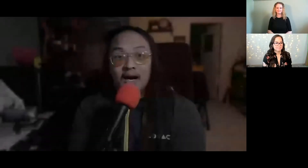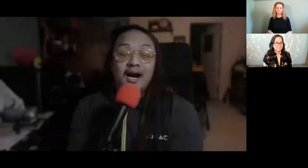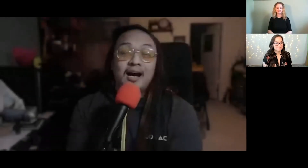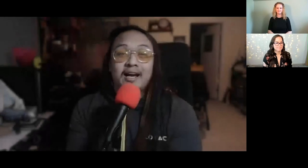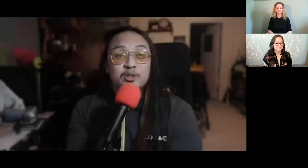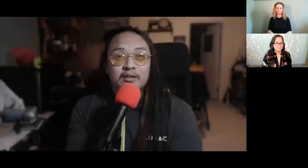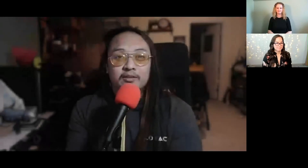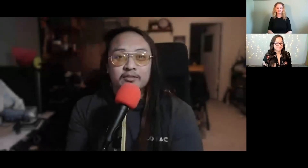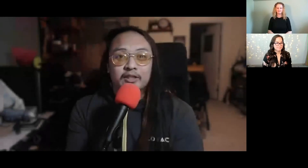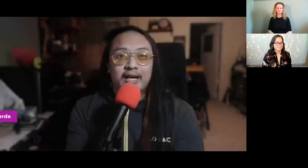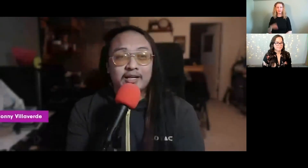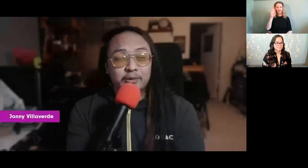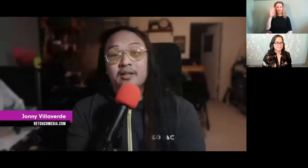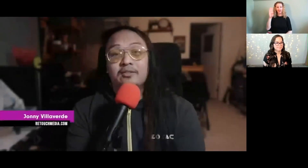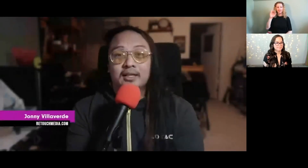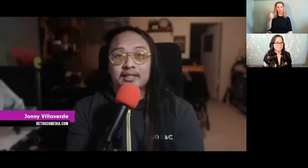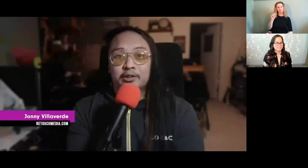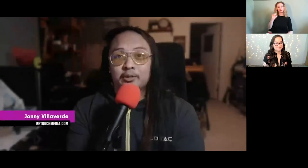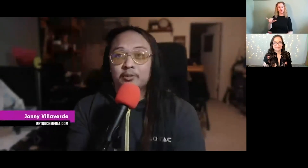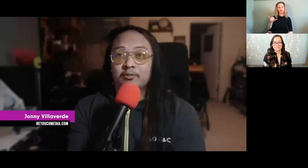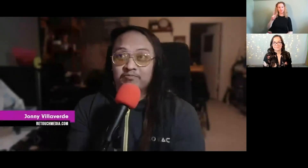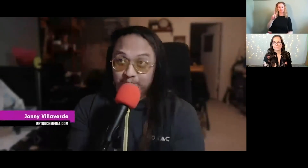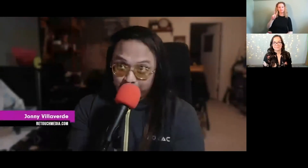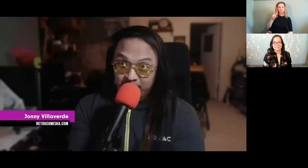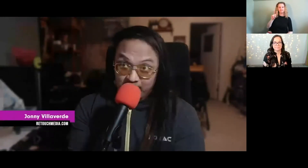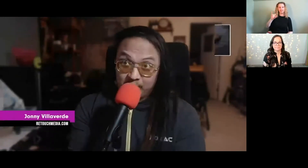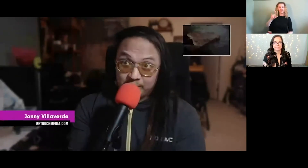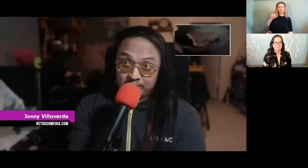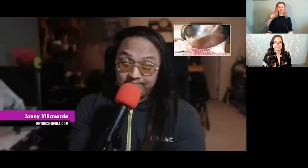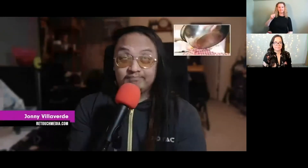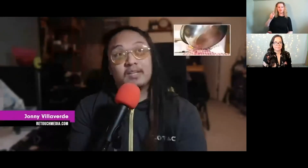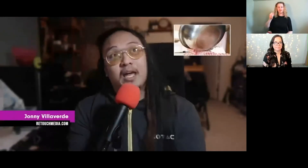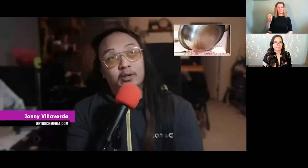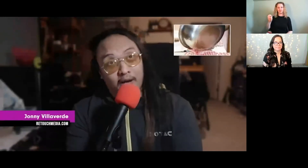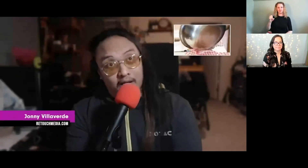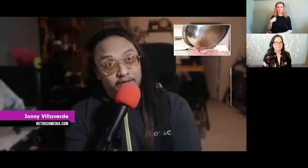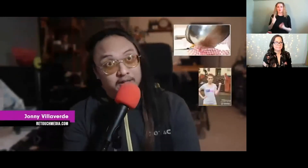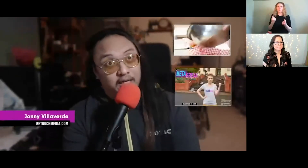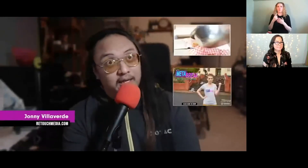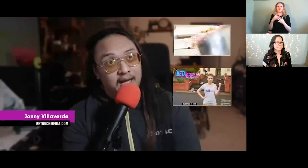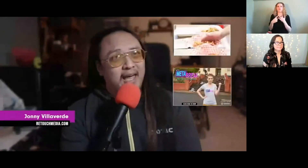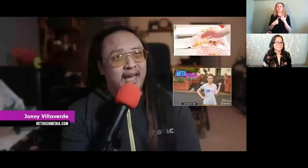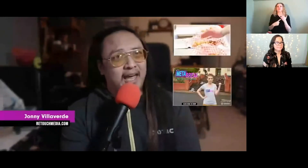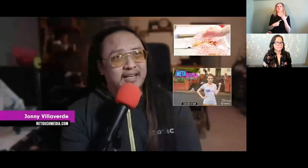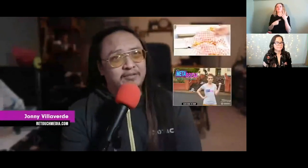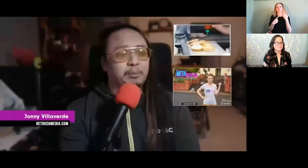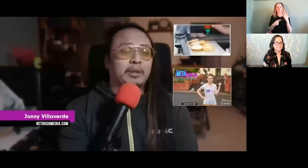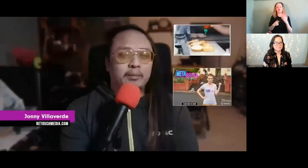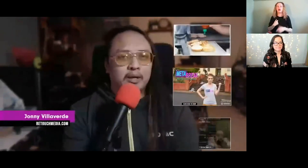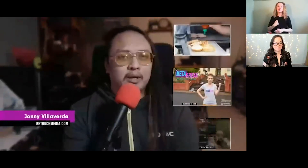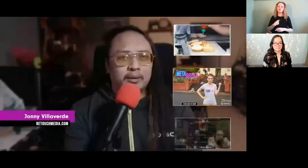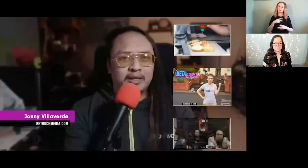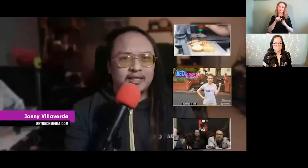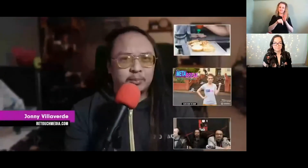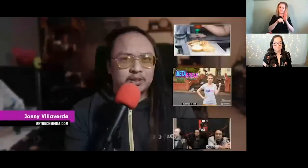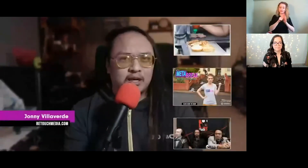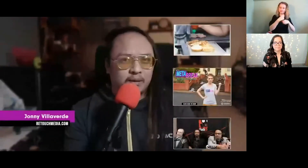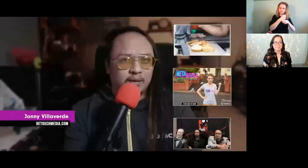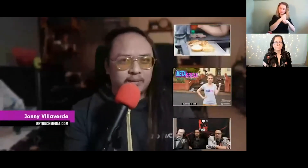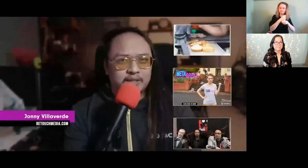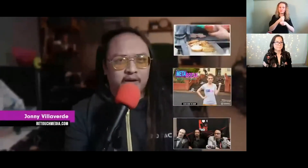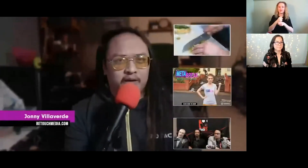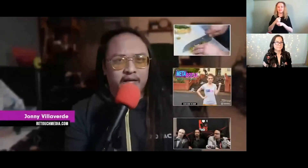Hi, I'm Johnny Villaverde. I do a lot of things. I do video production and graphic design and even play-by-play